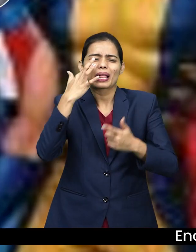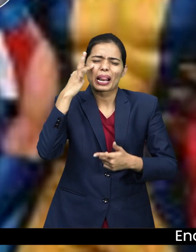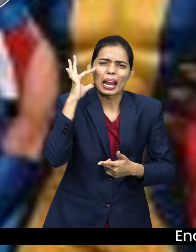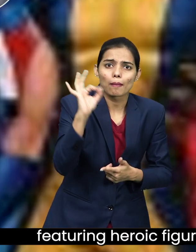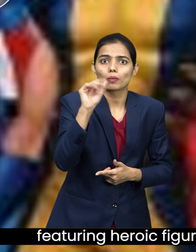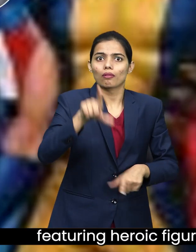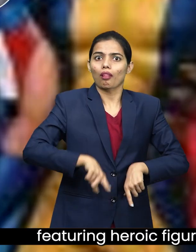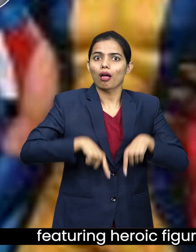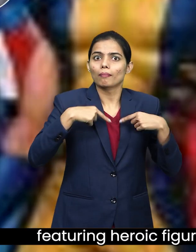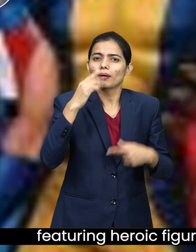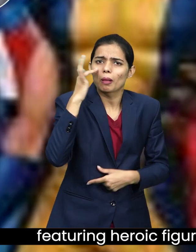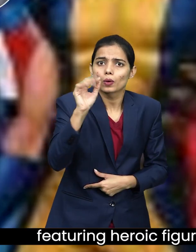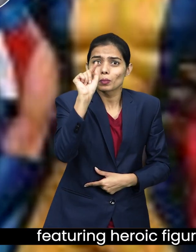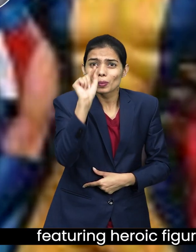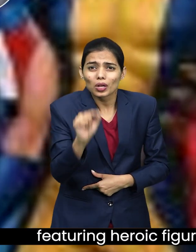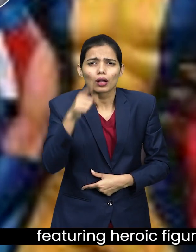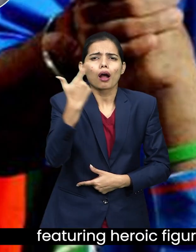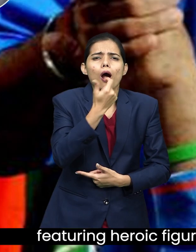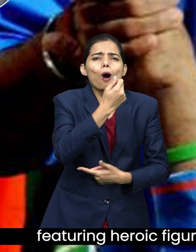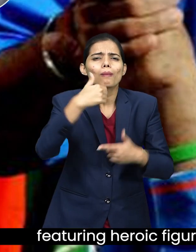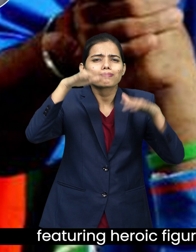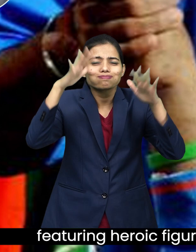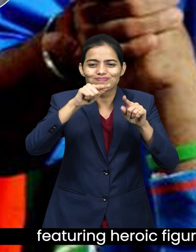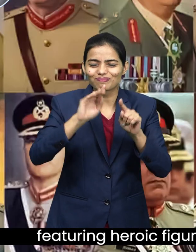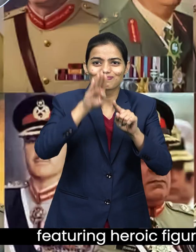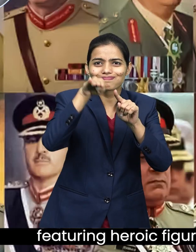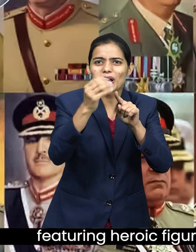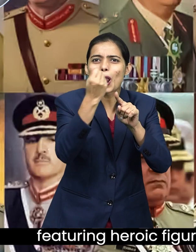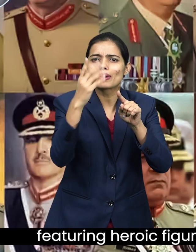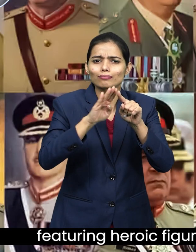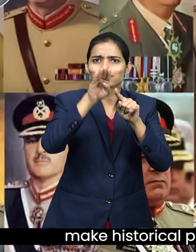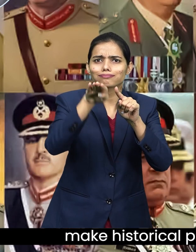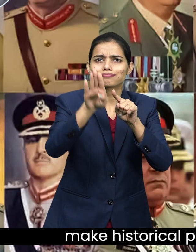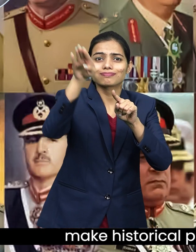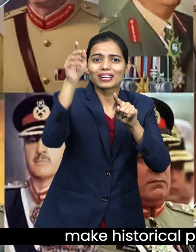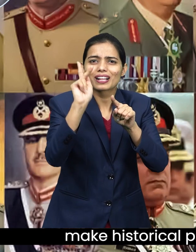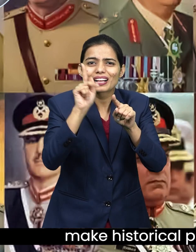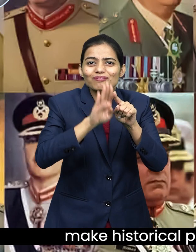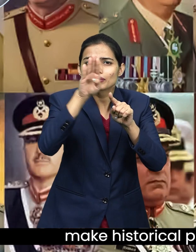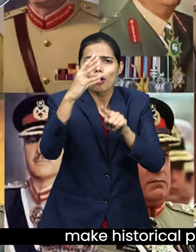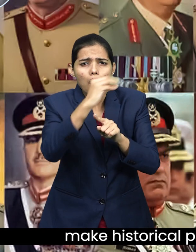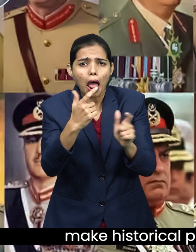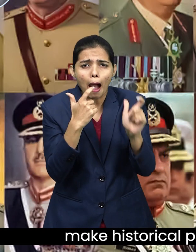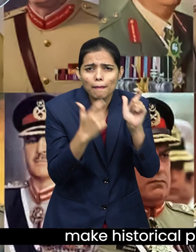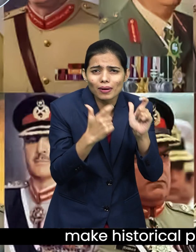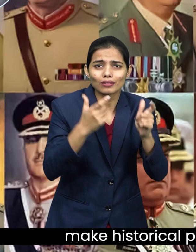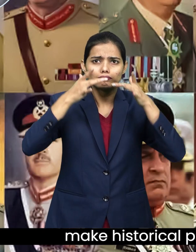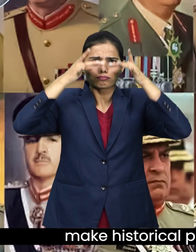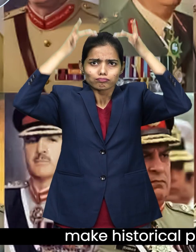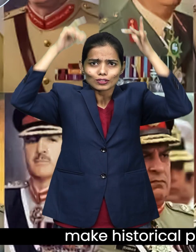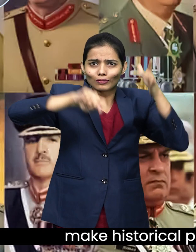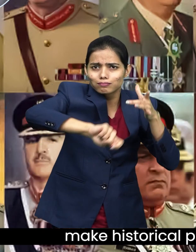Enacted scenes featuring heroic figures, sportsmen, and army chiefs make historical programs